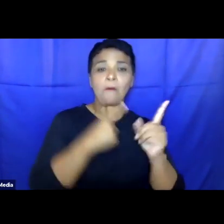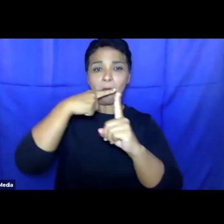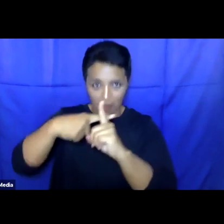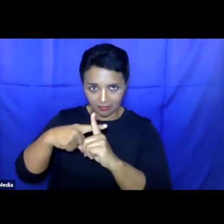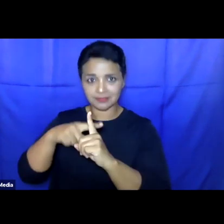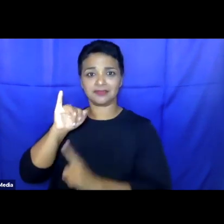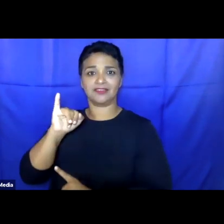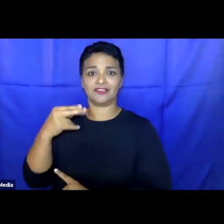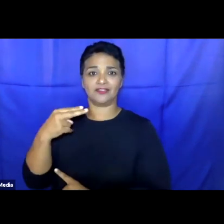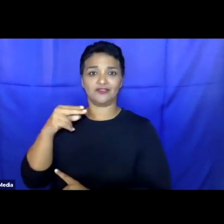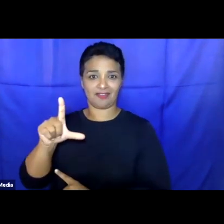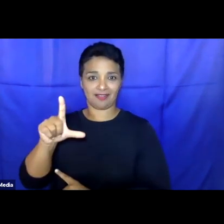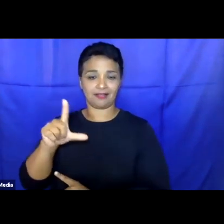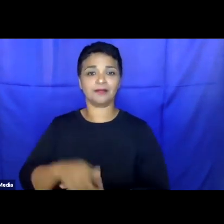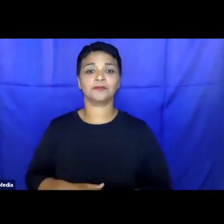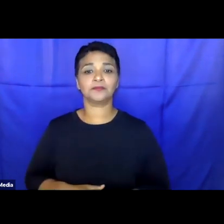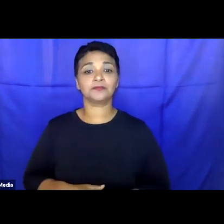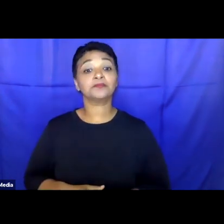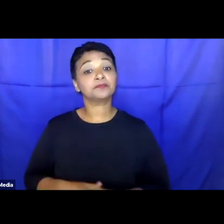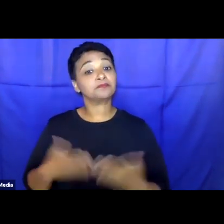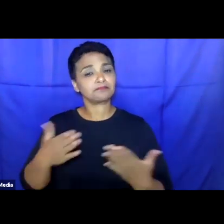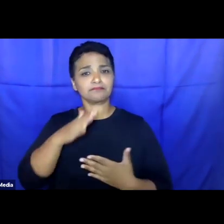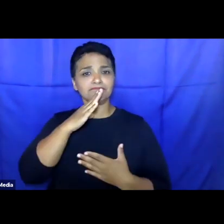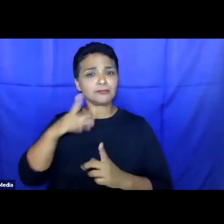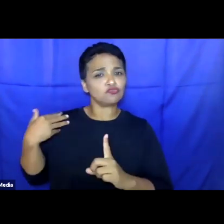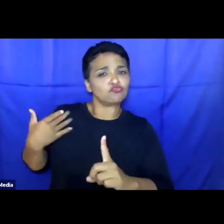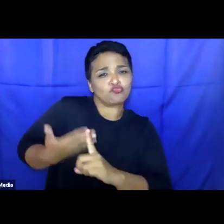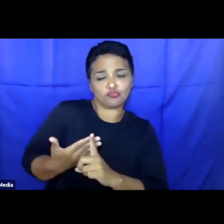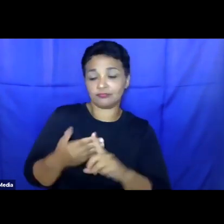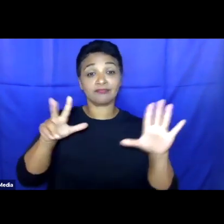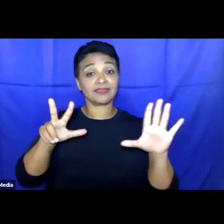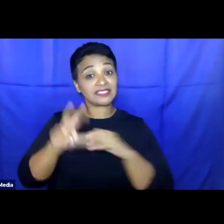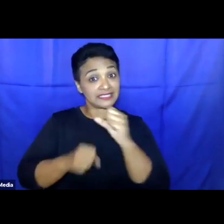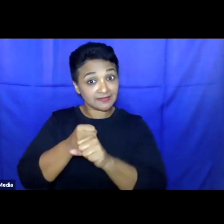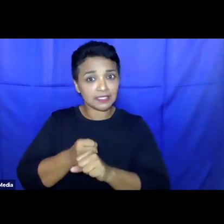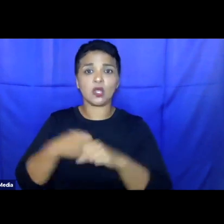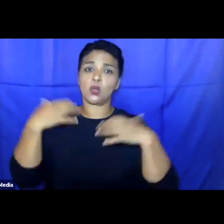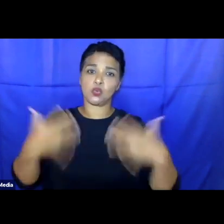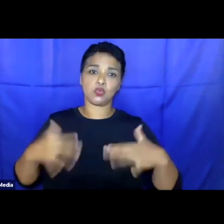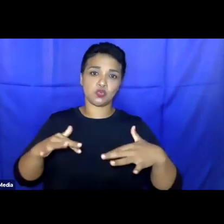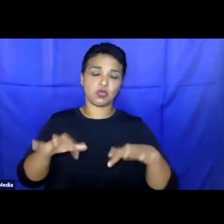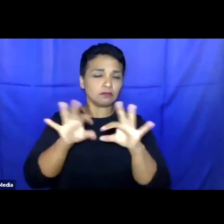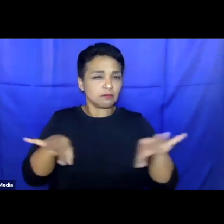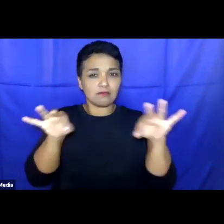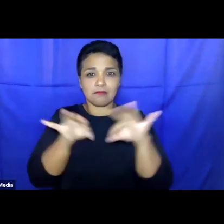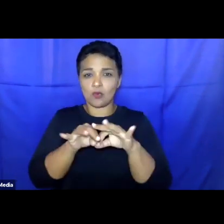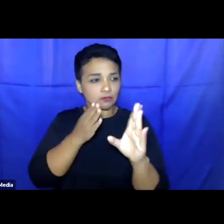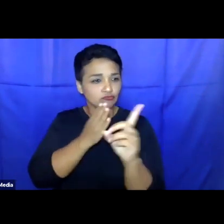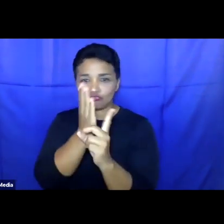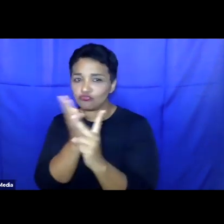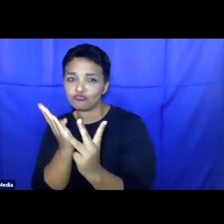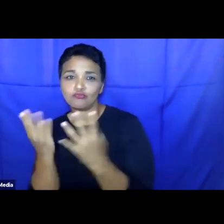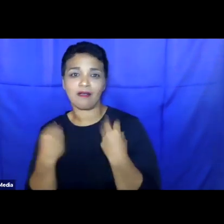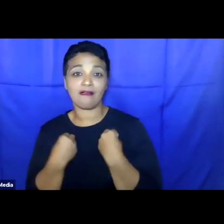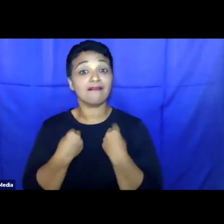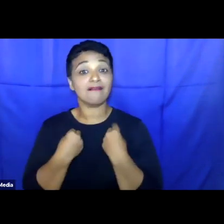developed and it's gained increasing ratification over the past 70 years. And the protection of other laws, such as human rights law, has also increased